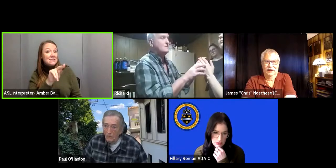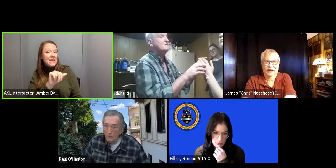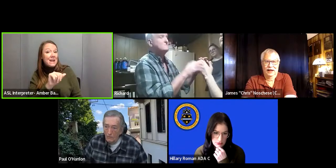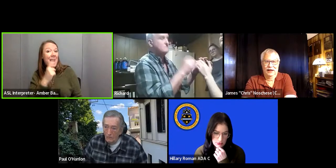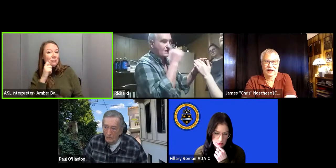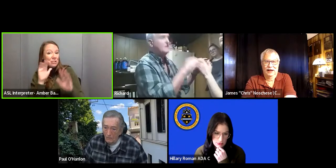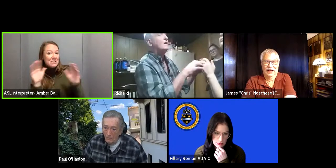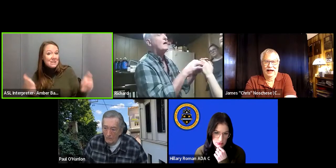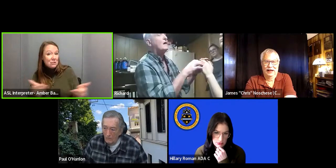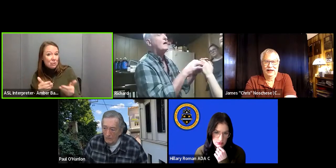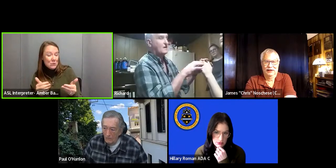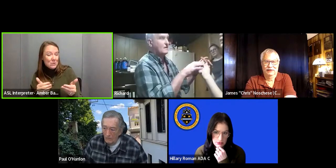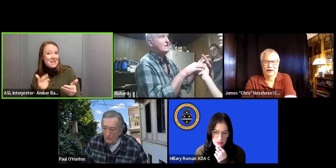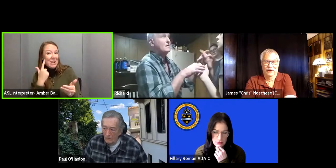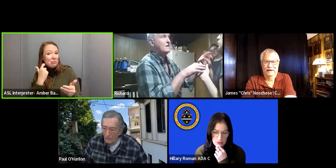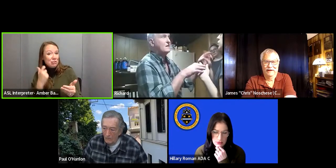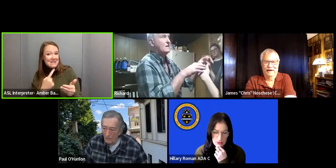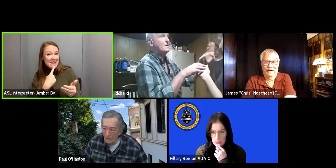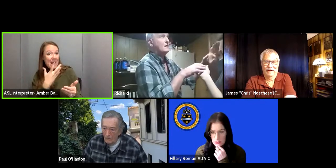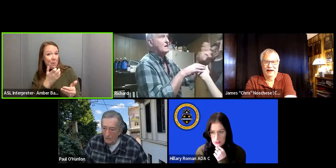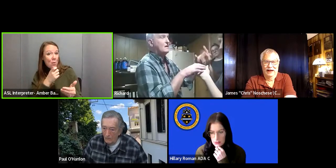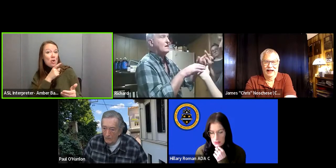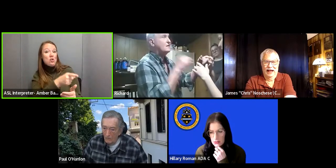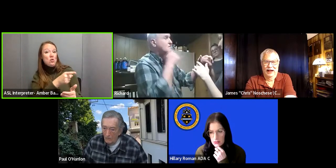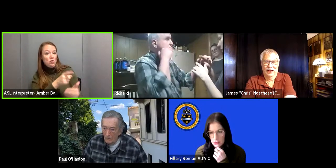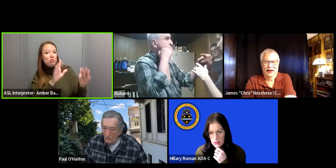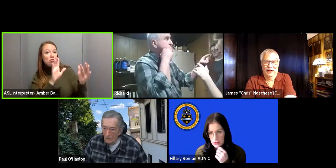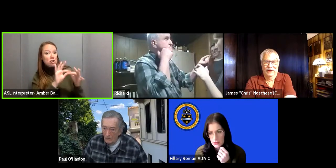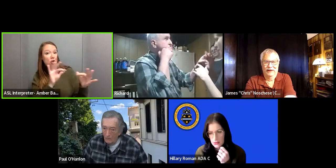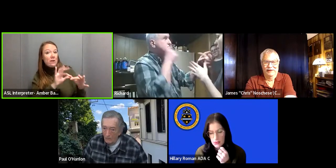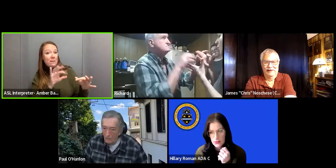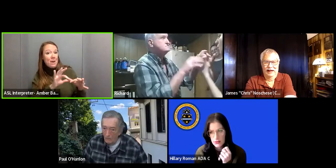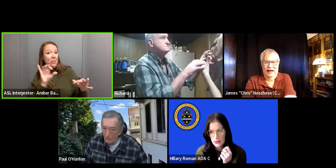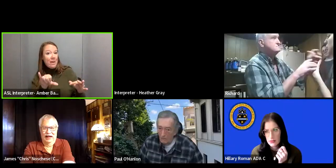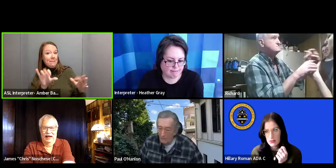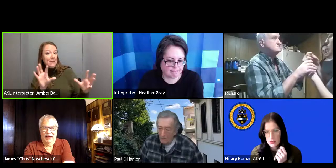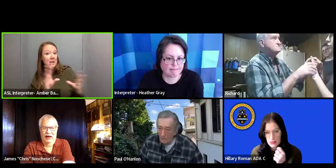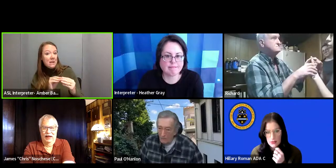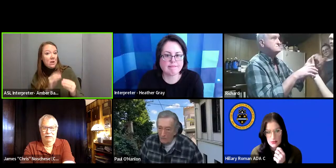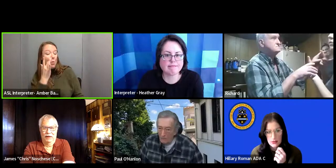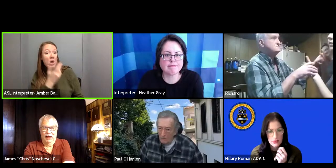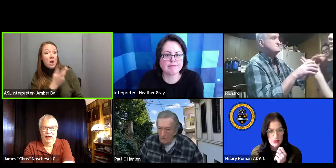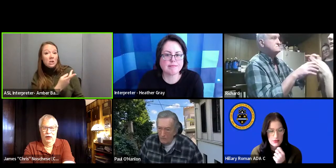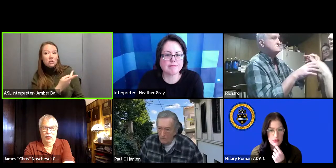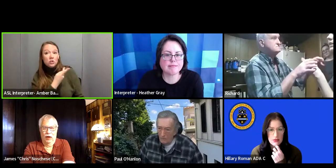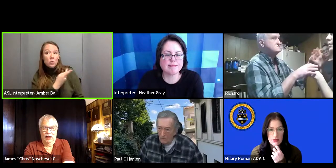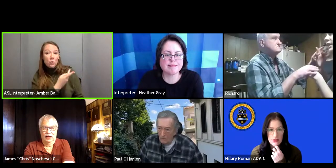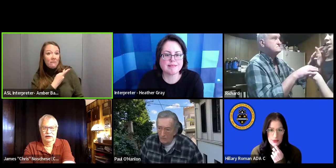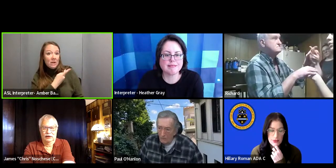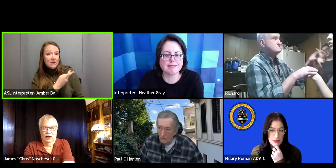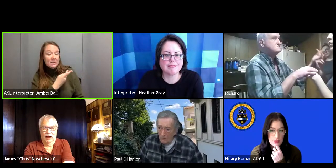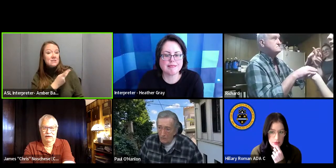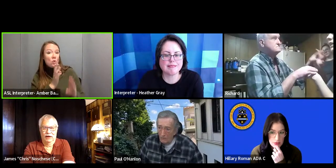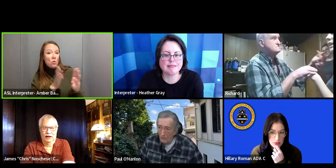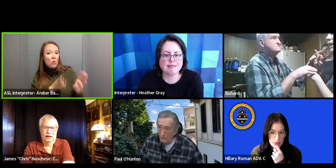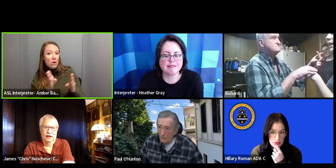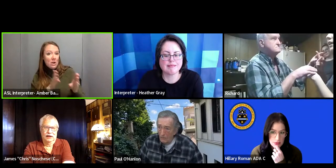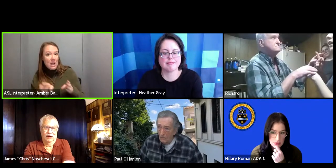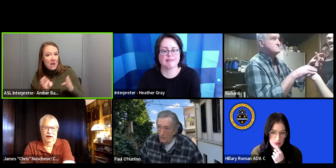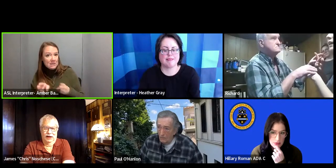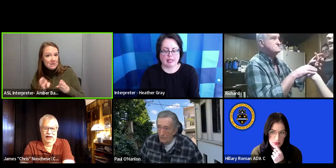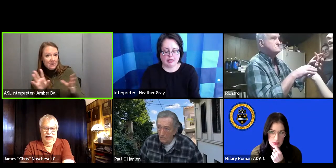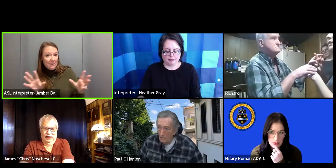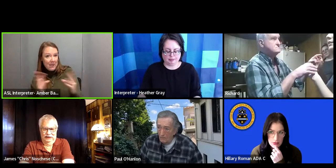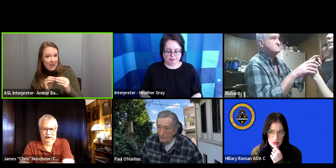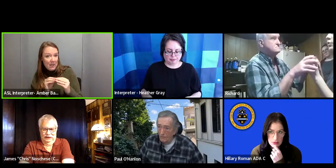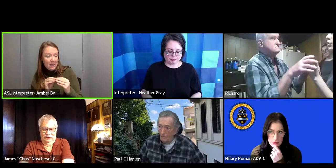it, and I said, well, what I'd like to do is have you talk about it, because you and I basically organized it, and